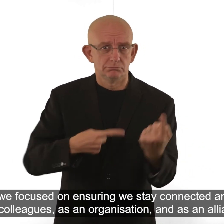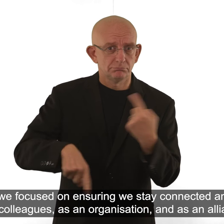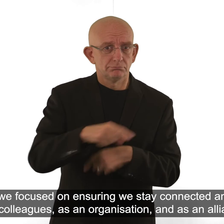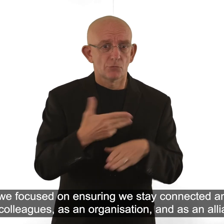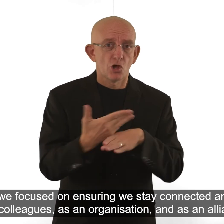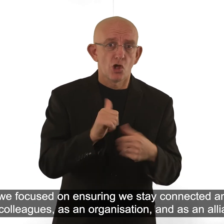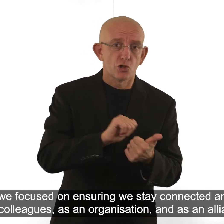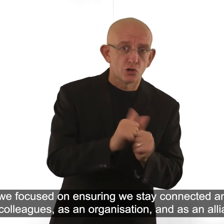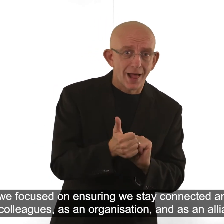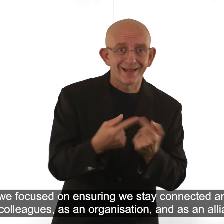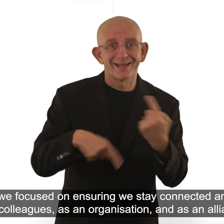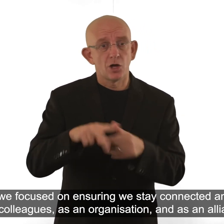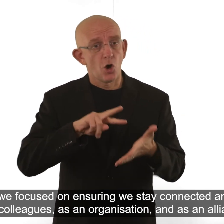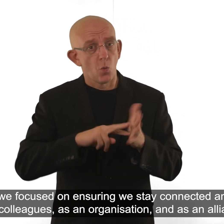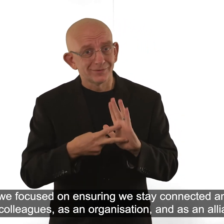an alliance.